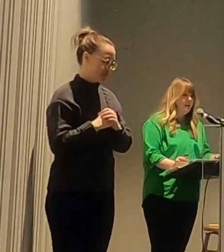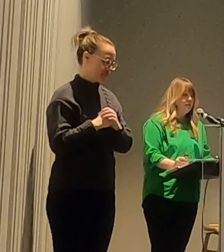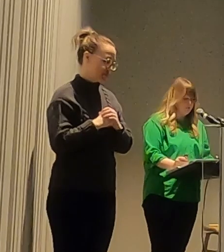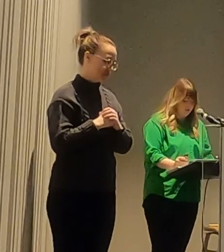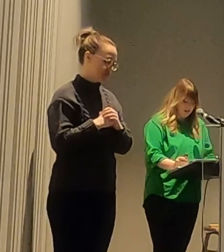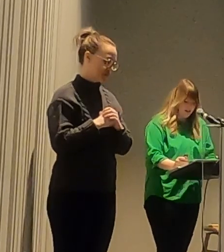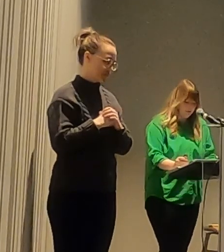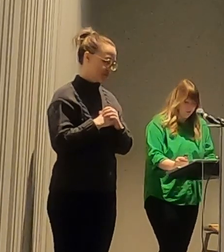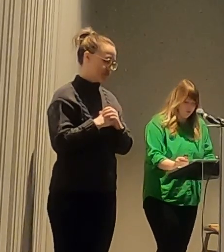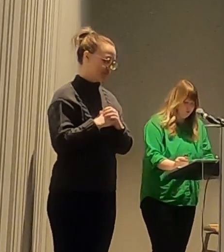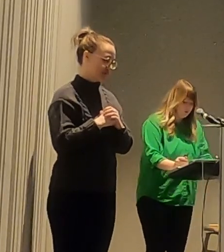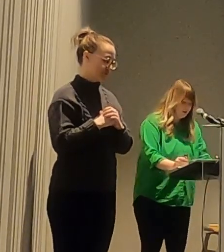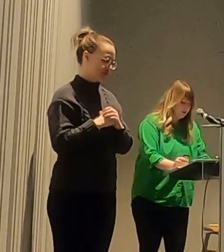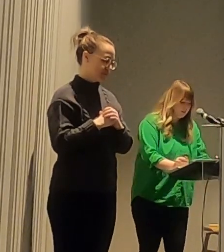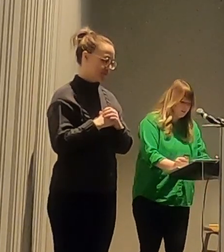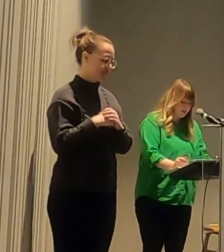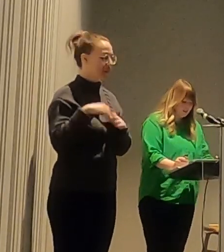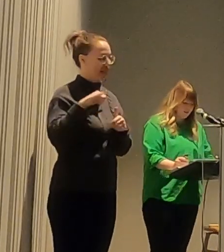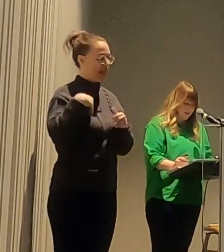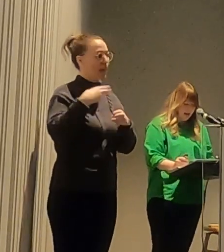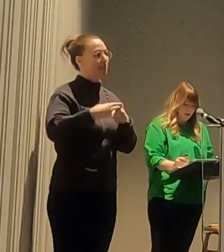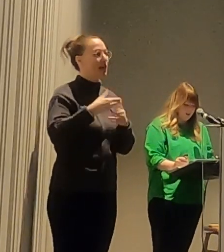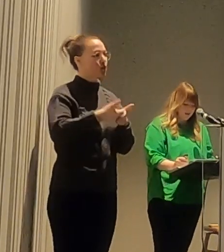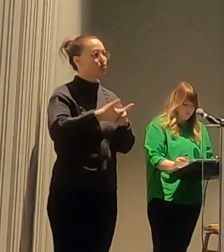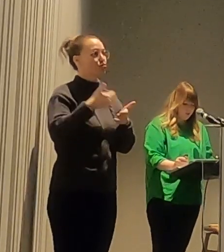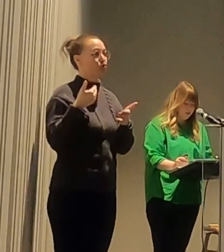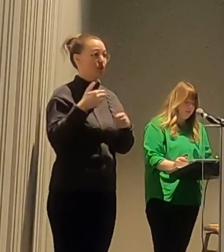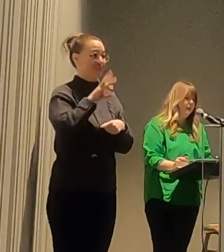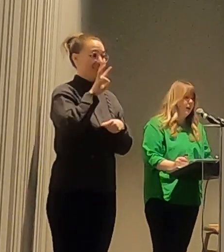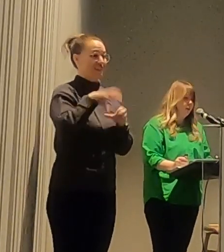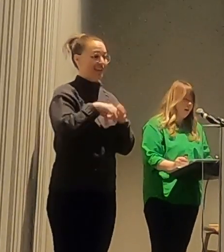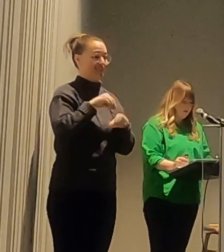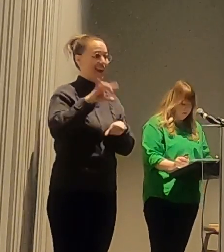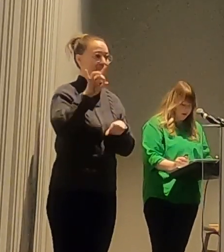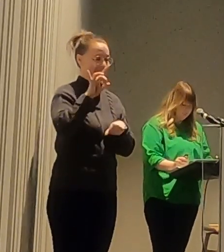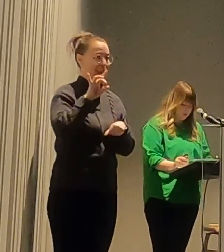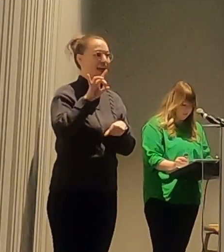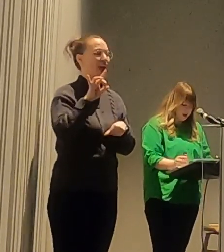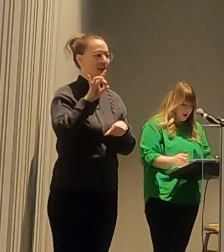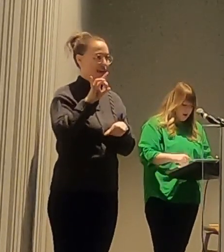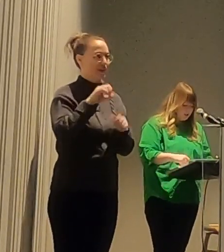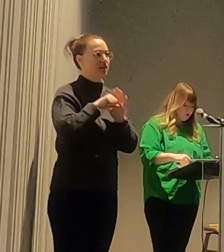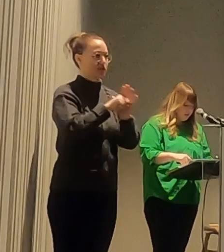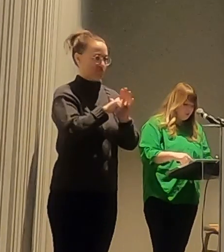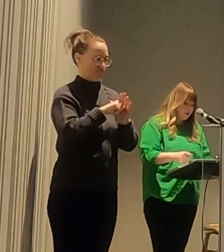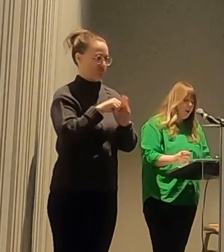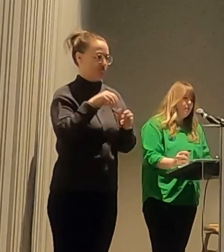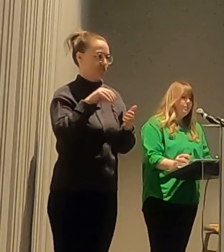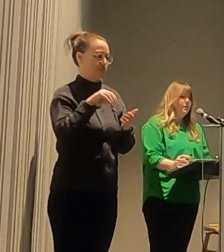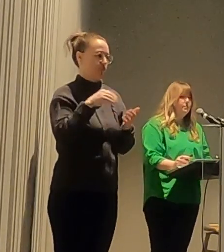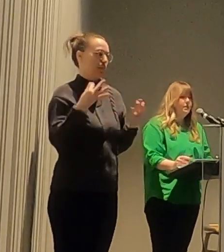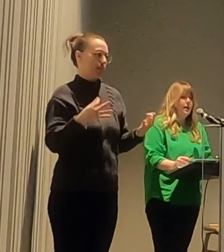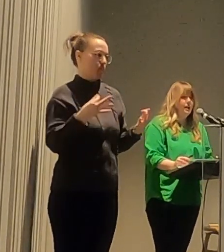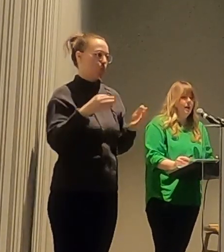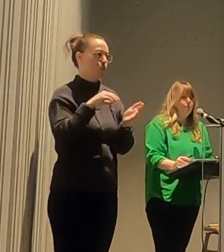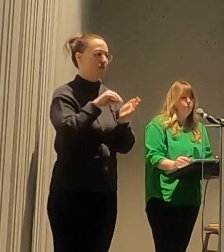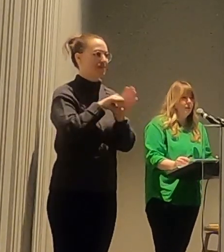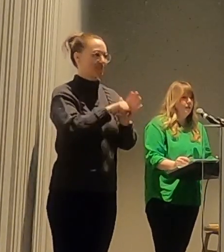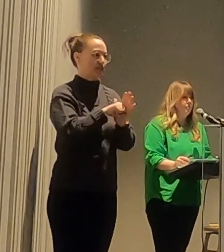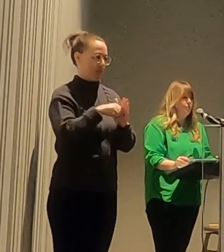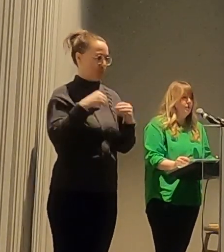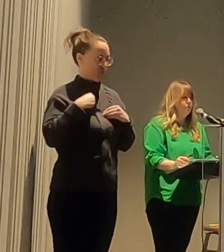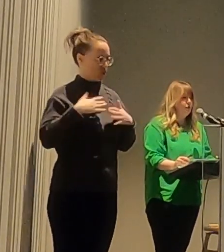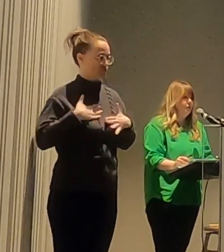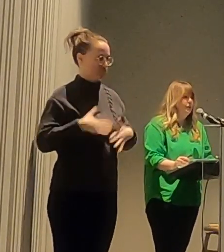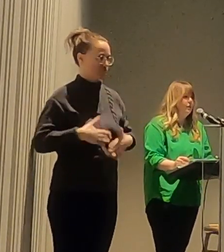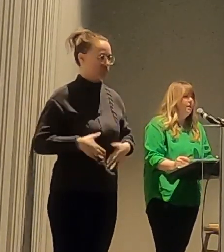And it has also, like I mentioned earlier, 6 of the 8 Buddhist lucky emblems. So these are all emblems that